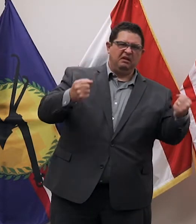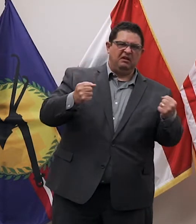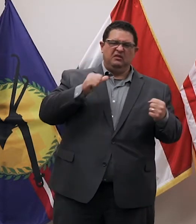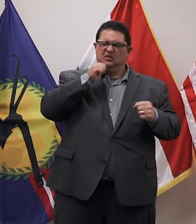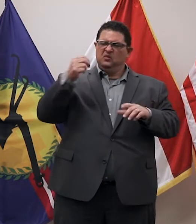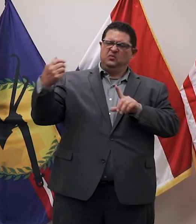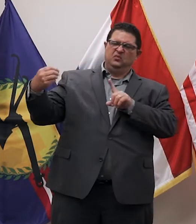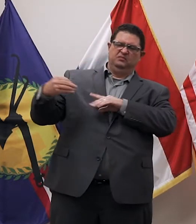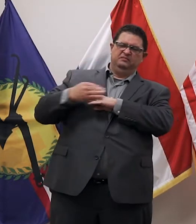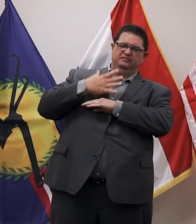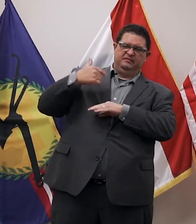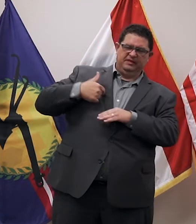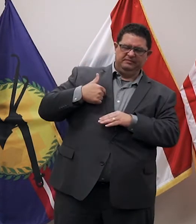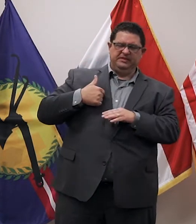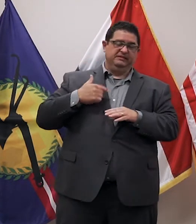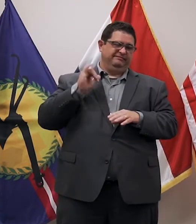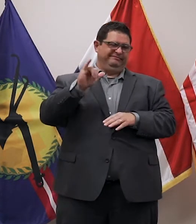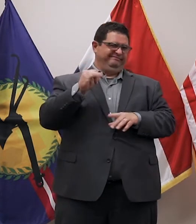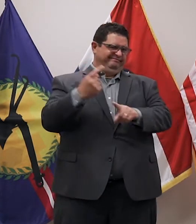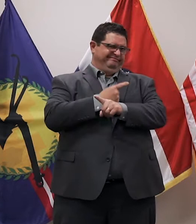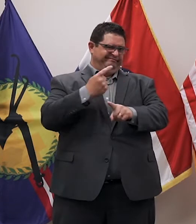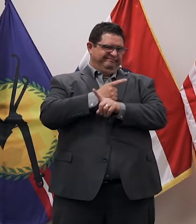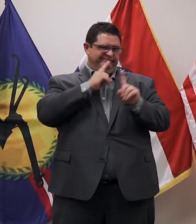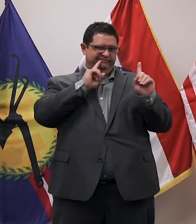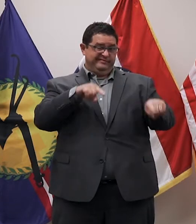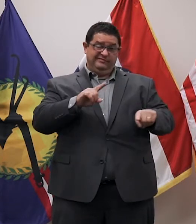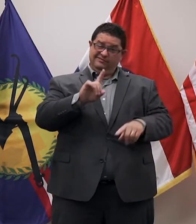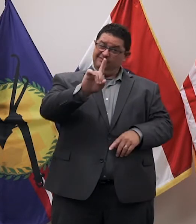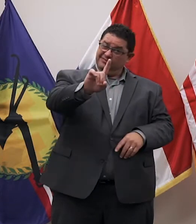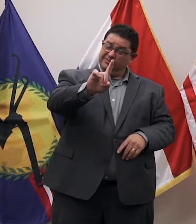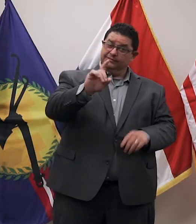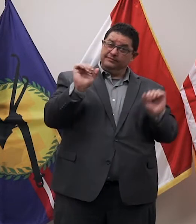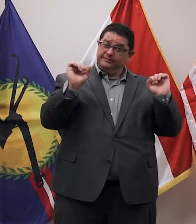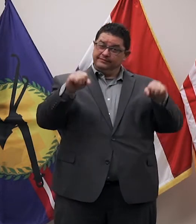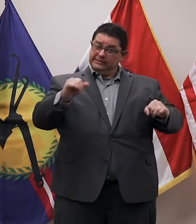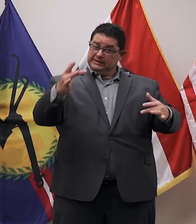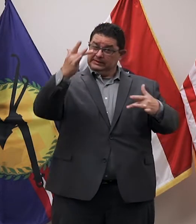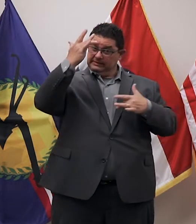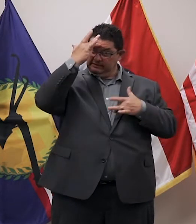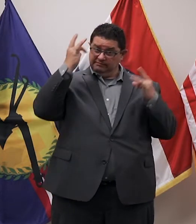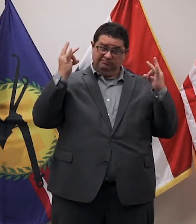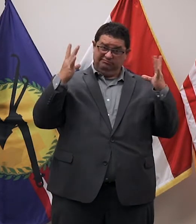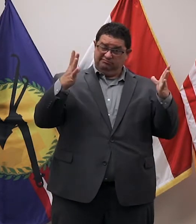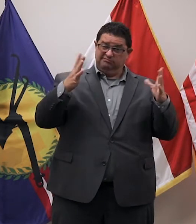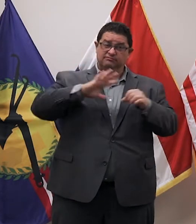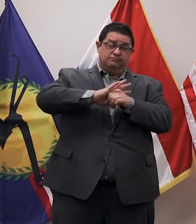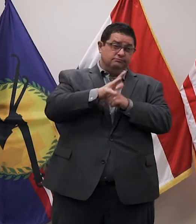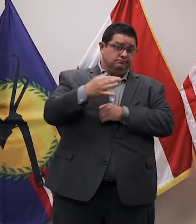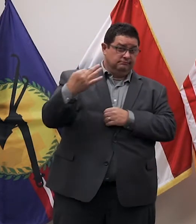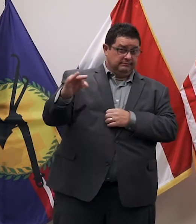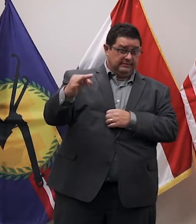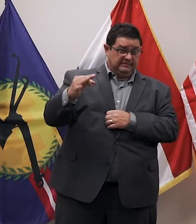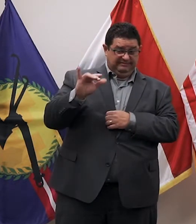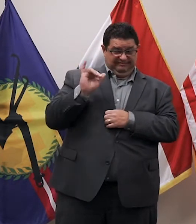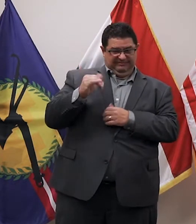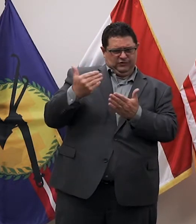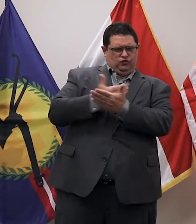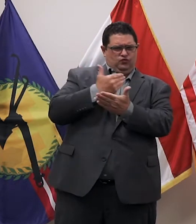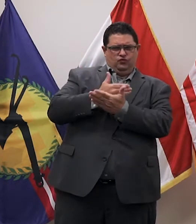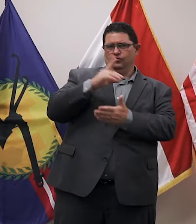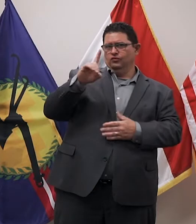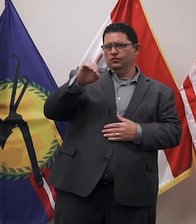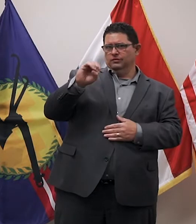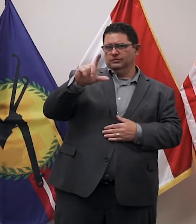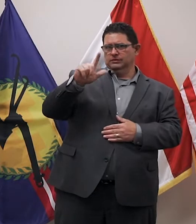refrain. But let me add this. You can get very sick from COVID-19. This new Delta variant is even